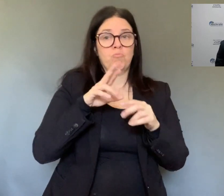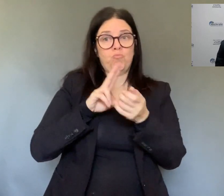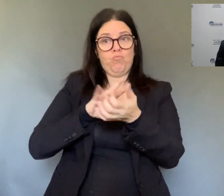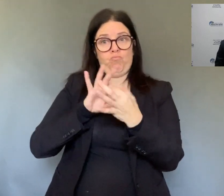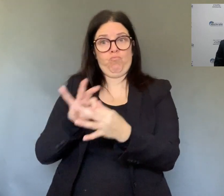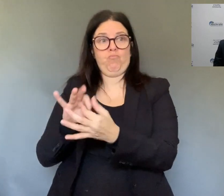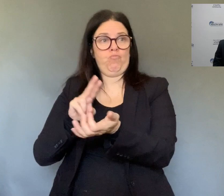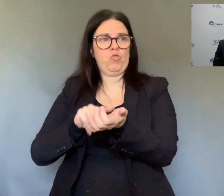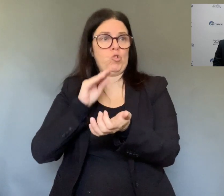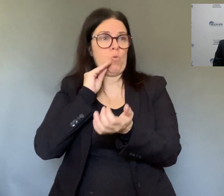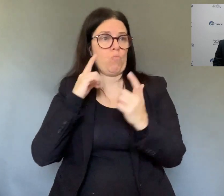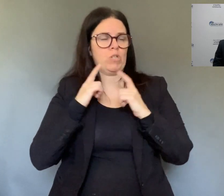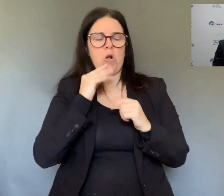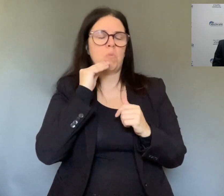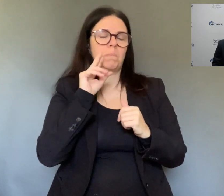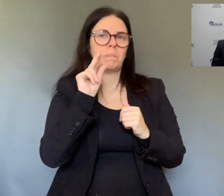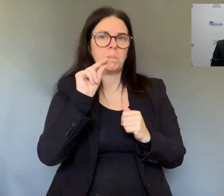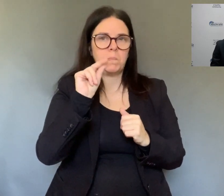home.